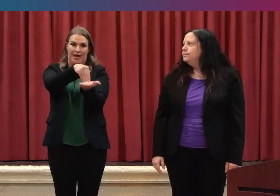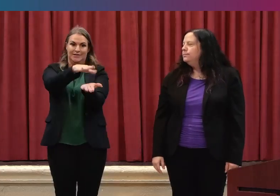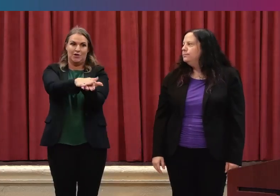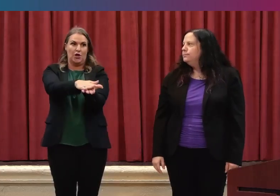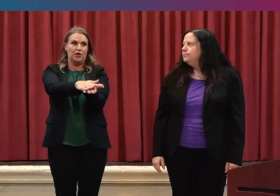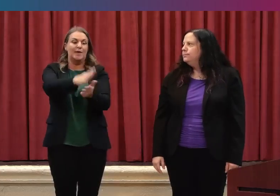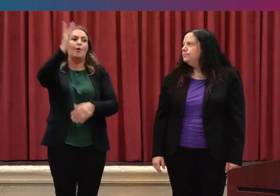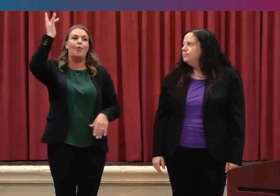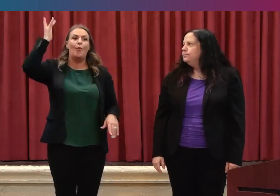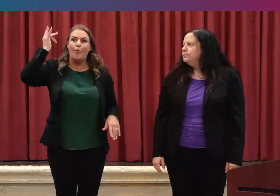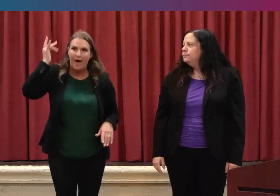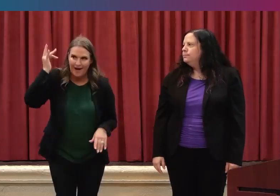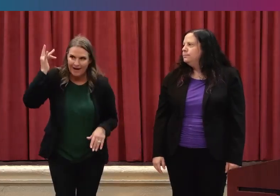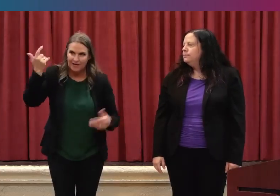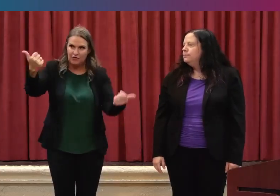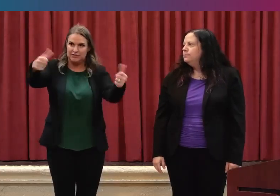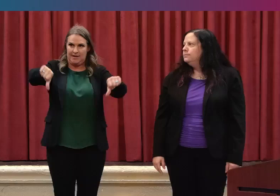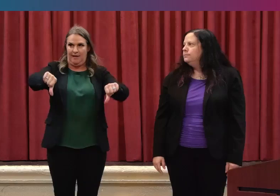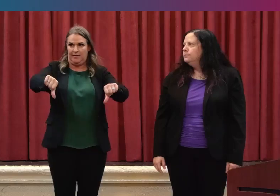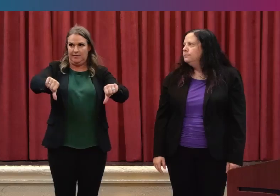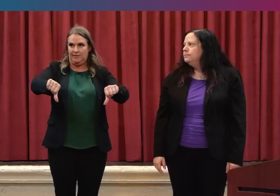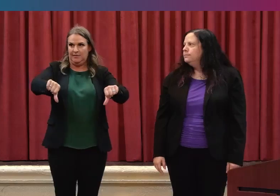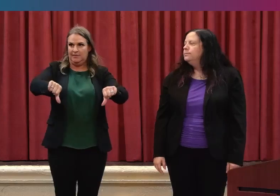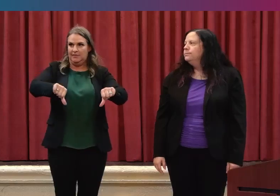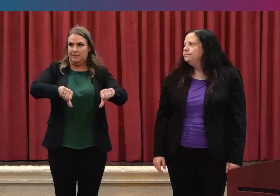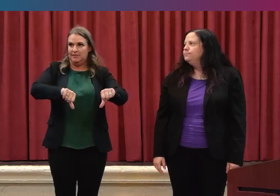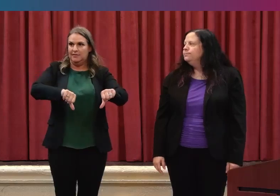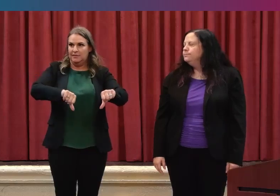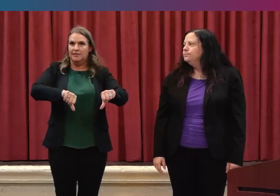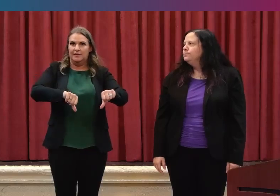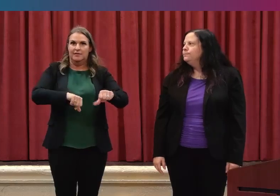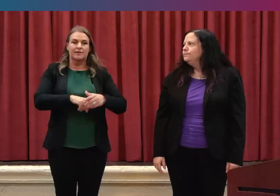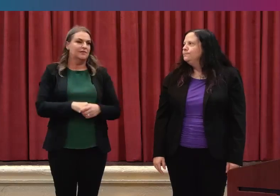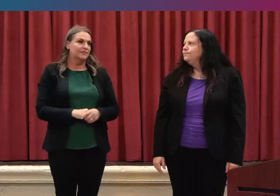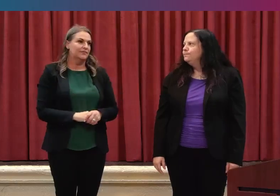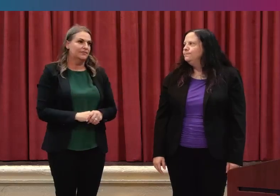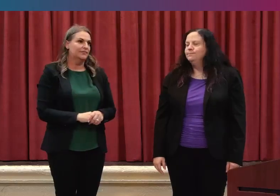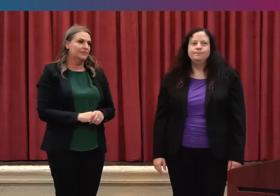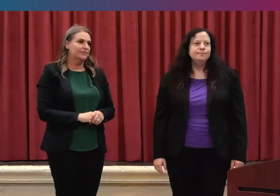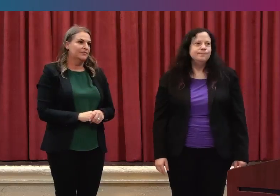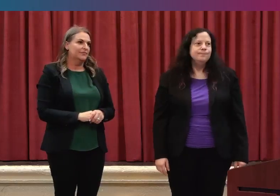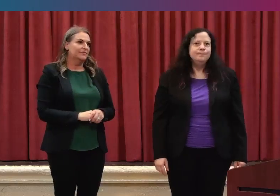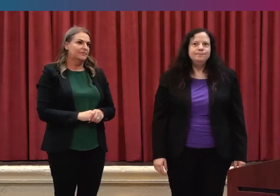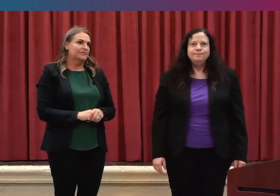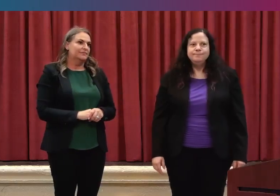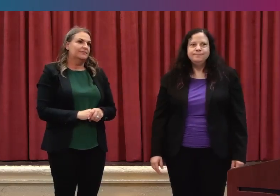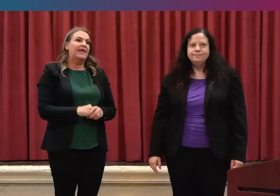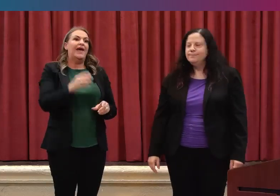businesses to tell you in documentation that they have denied services.